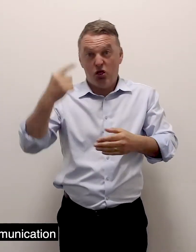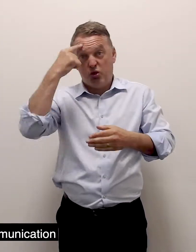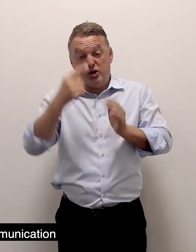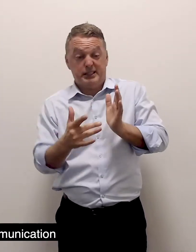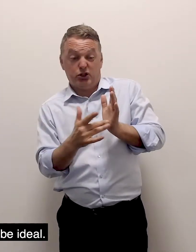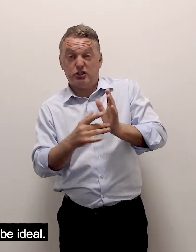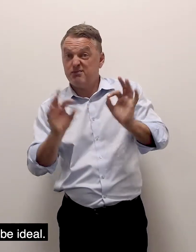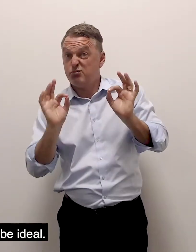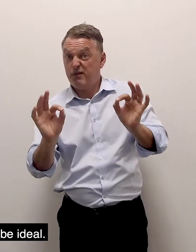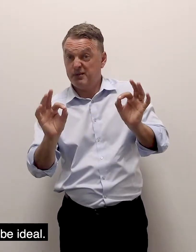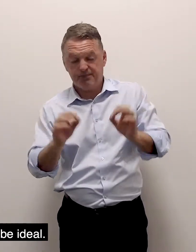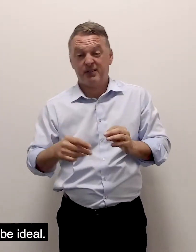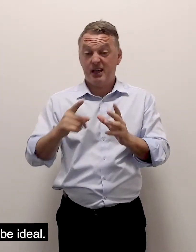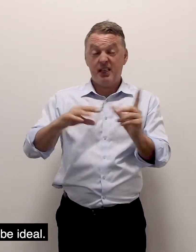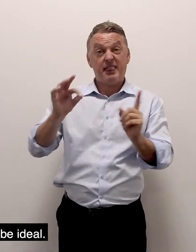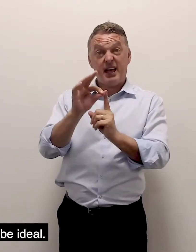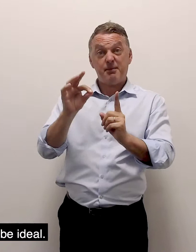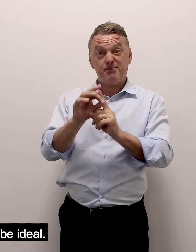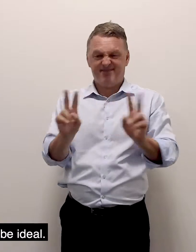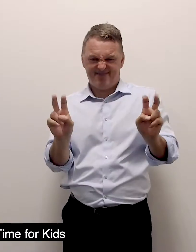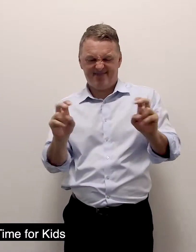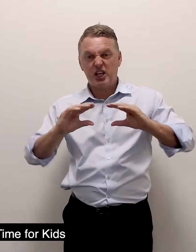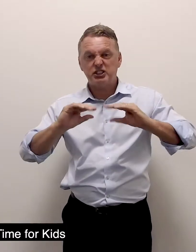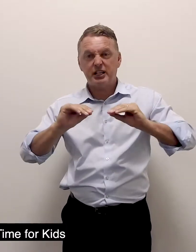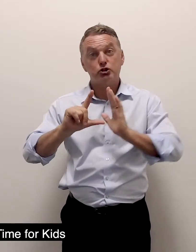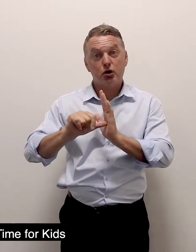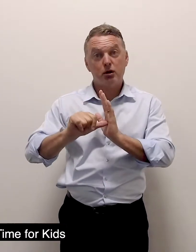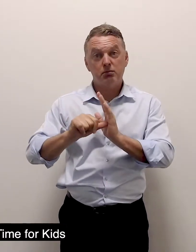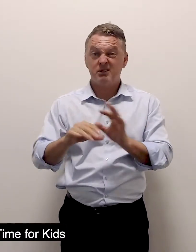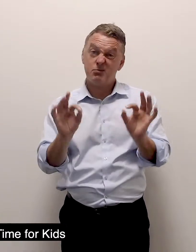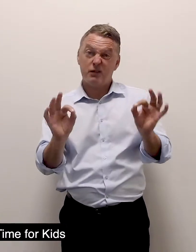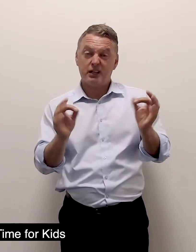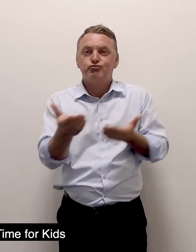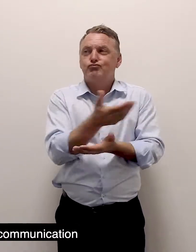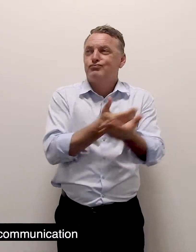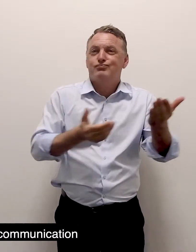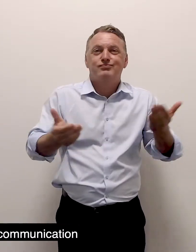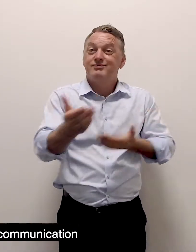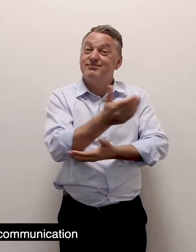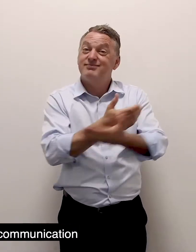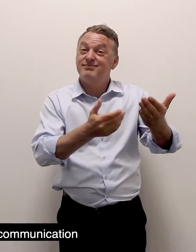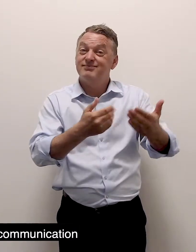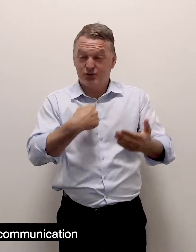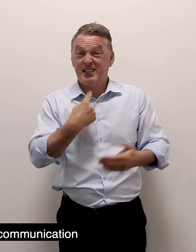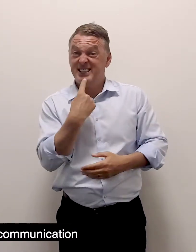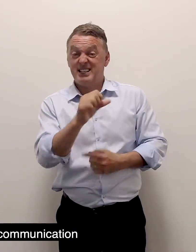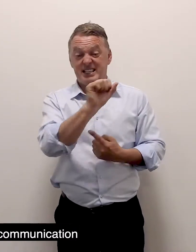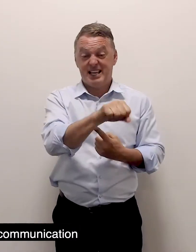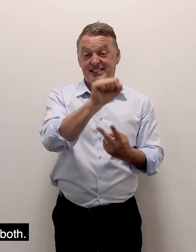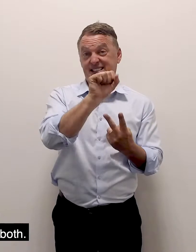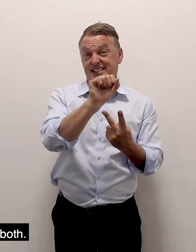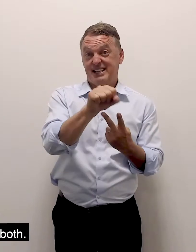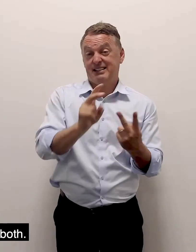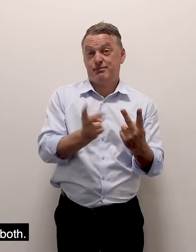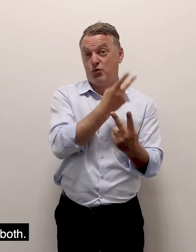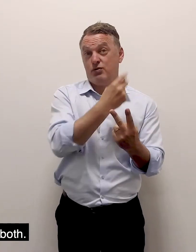the communication via technology would be ideal, and the app being Chat Time for Kids would also help that social communication.